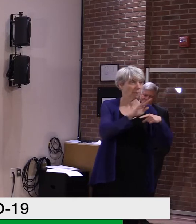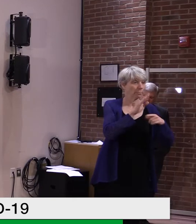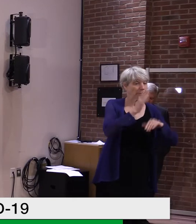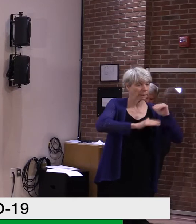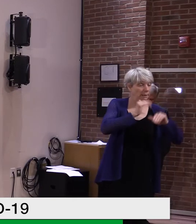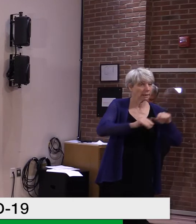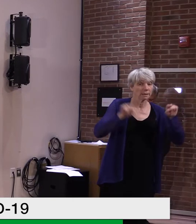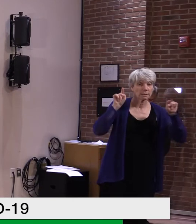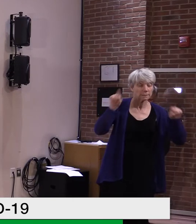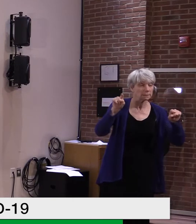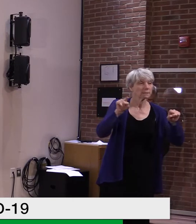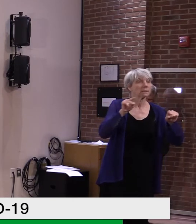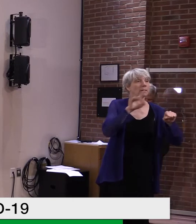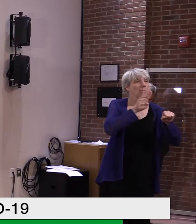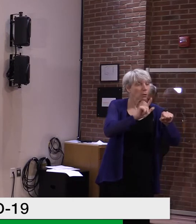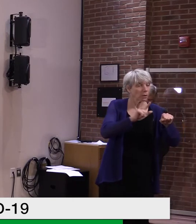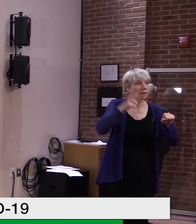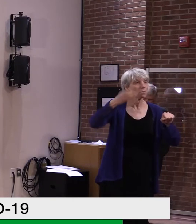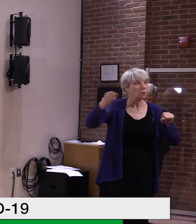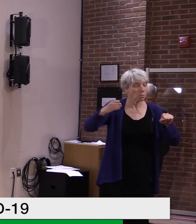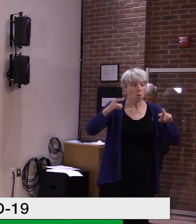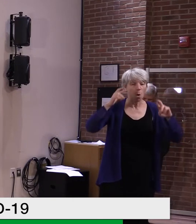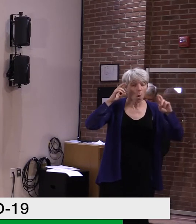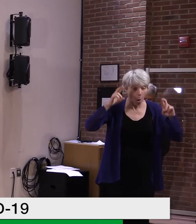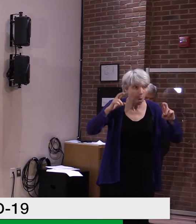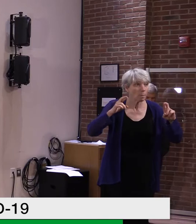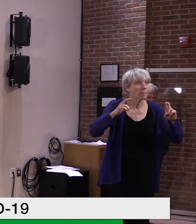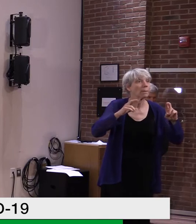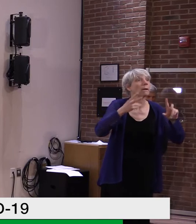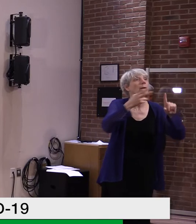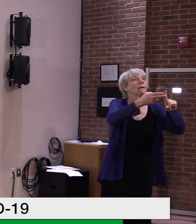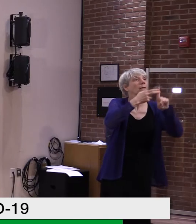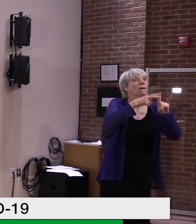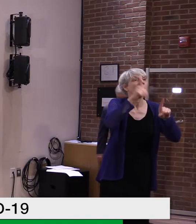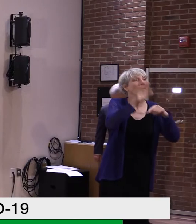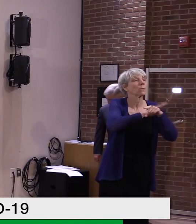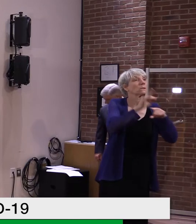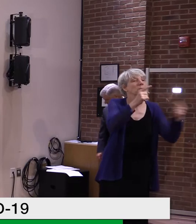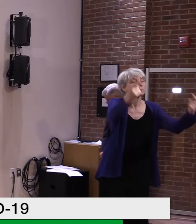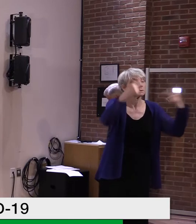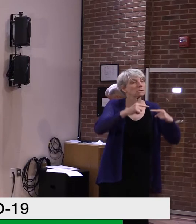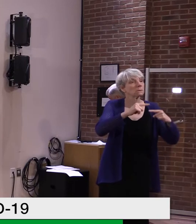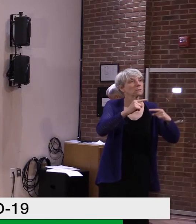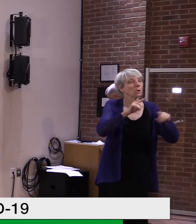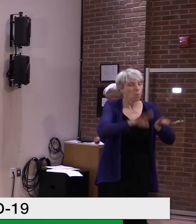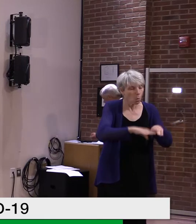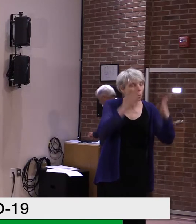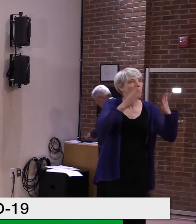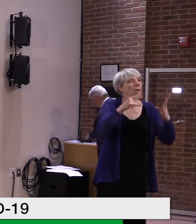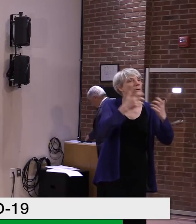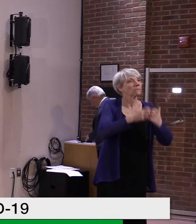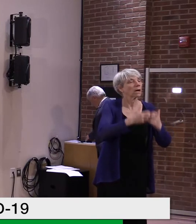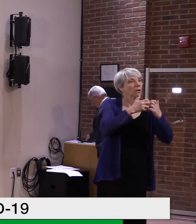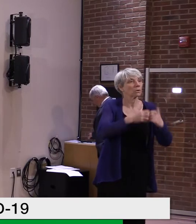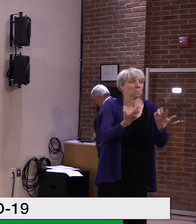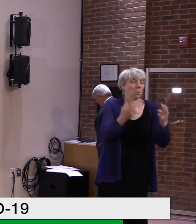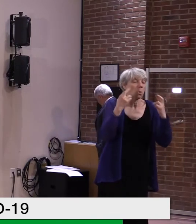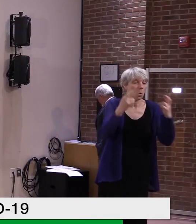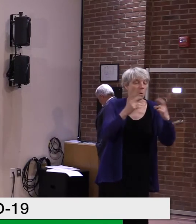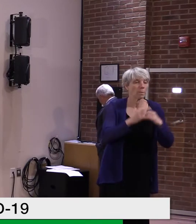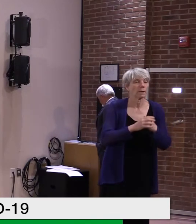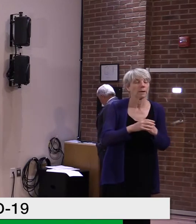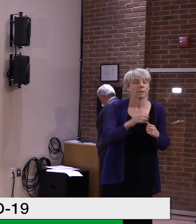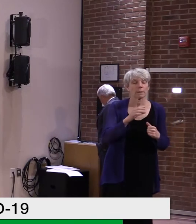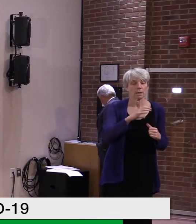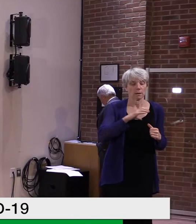other new businesses into our state. And as well, Commissioner Harrington can speak to this a little bit more, but